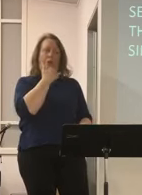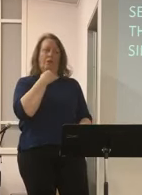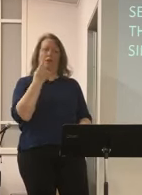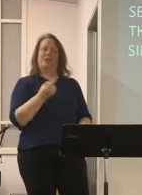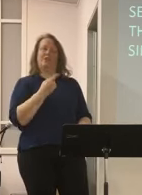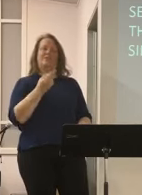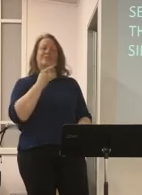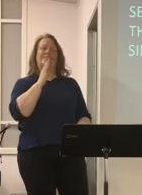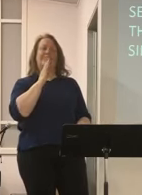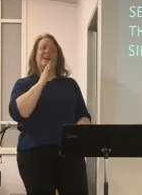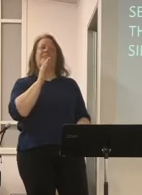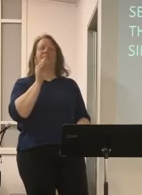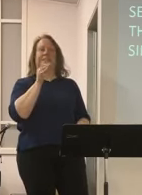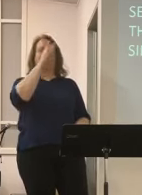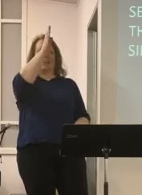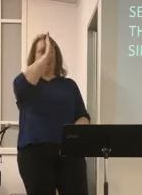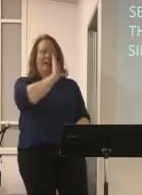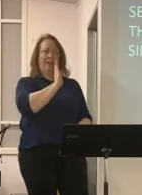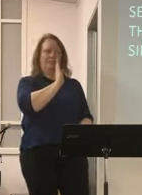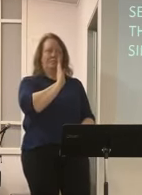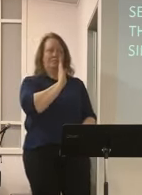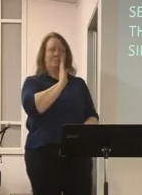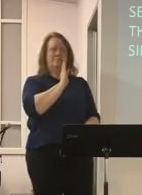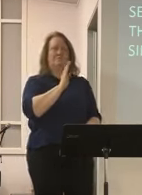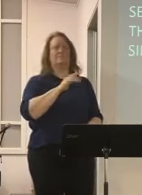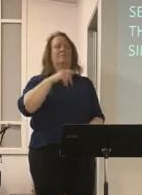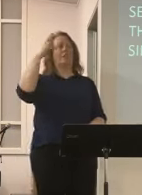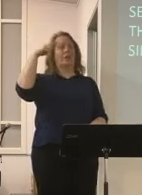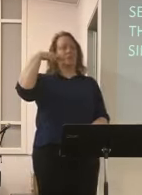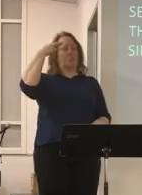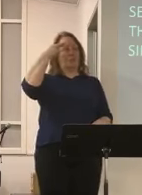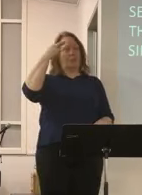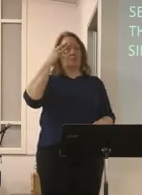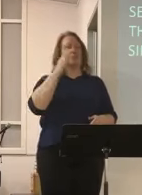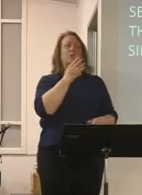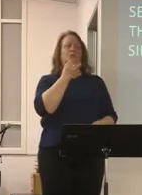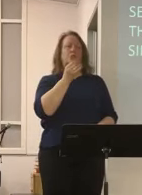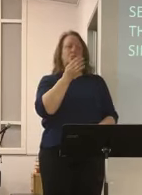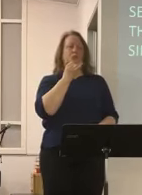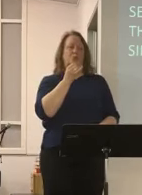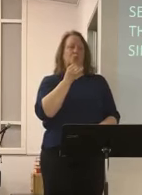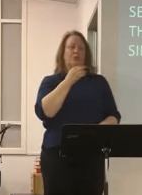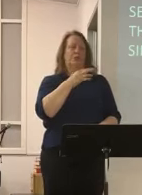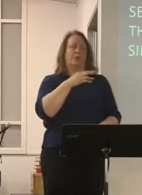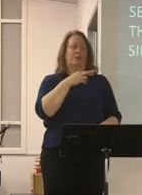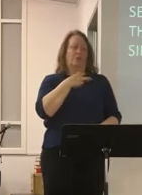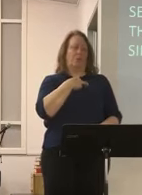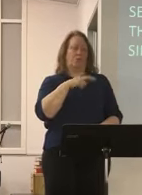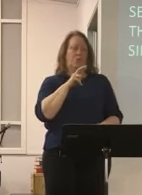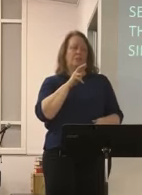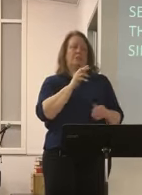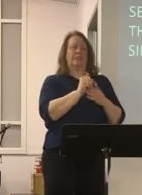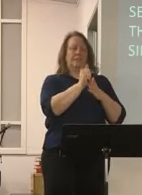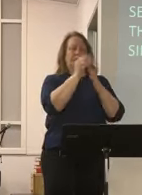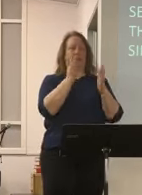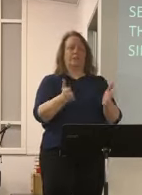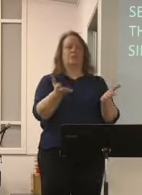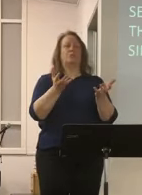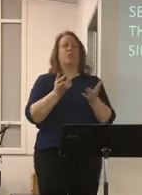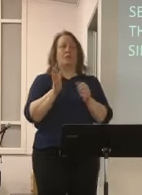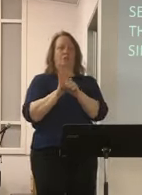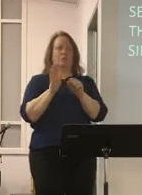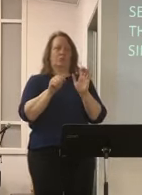just said he was God. That's why the Jews, the Pharisees, wanted him crucified.